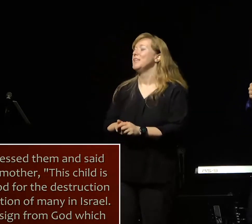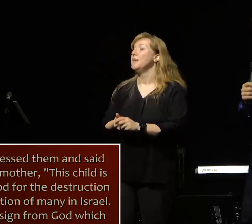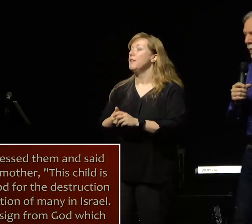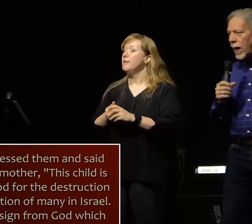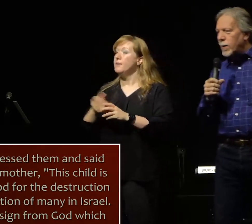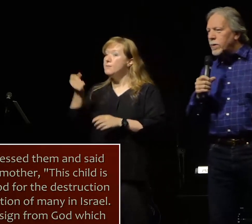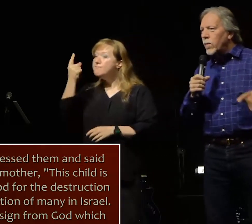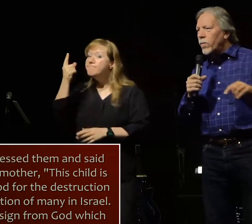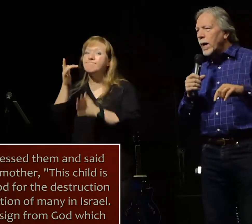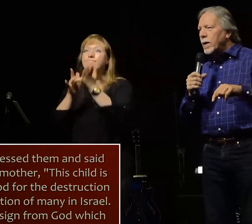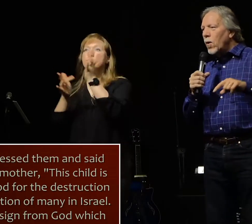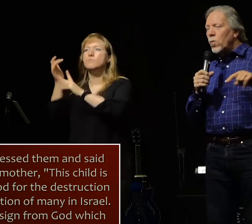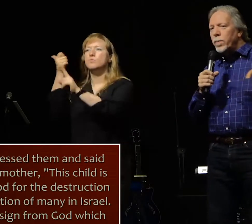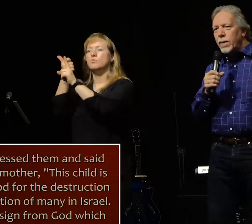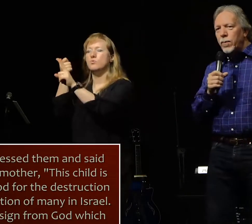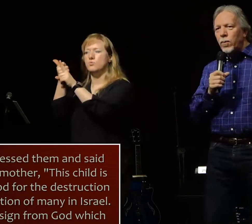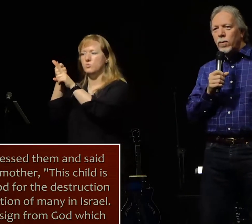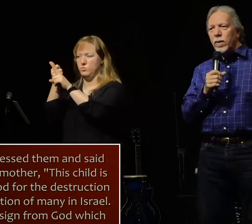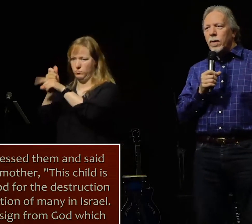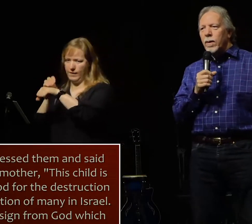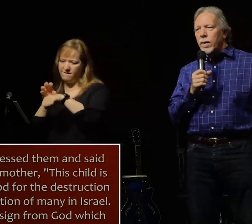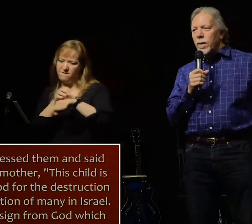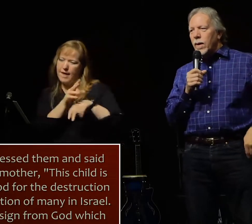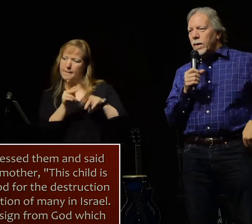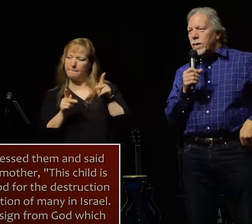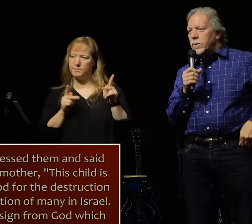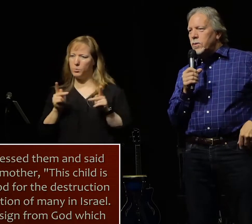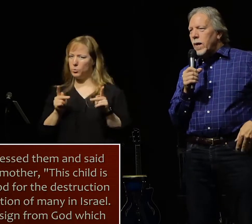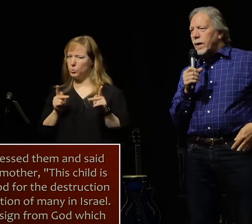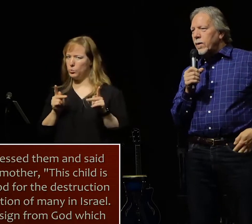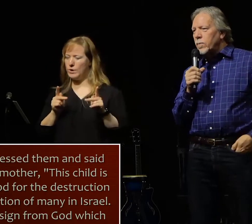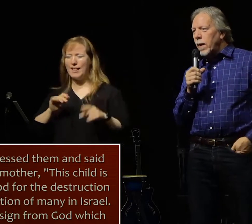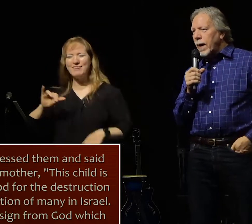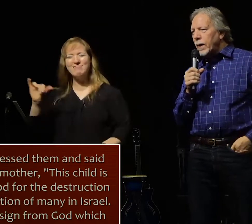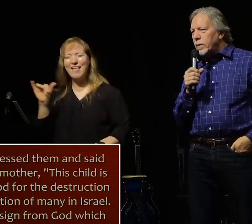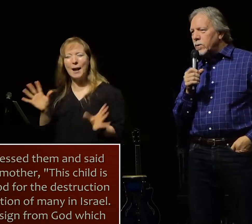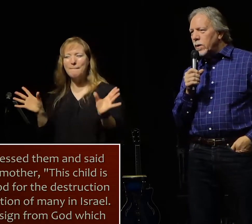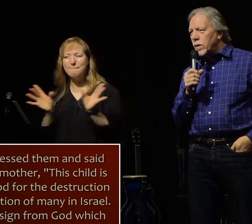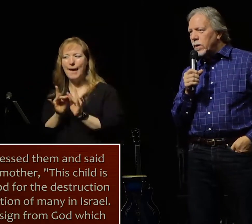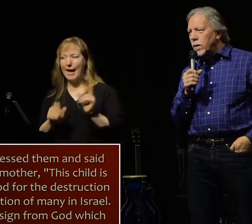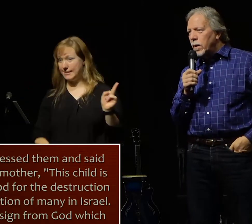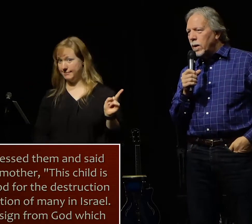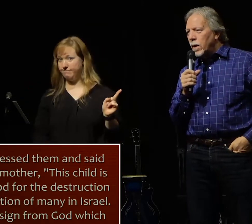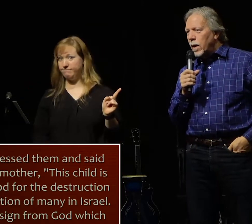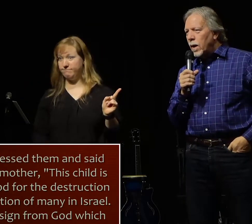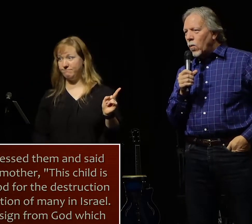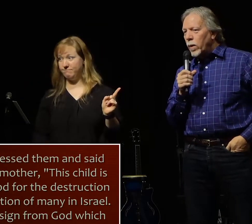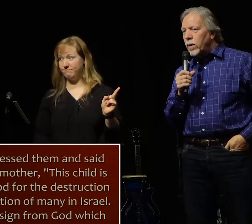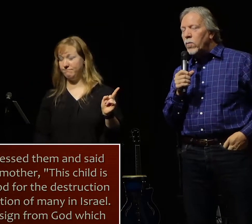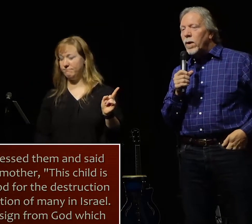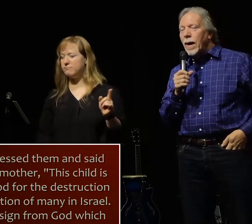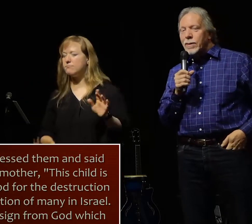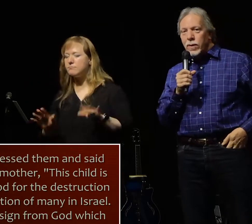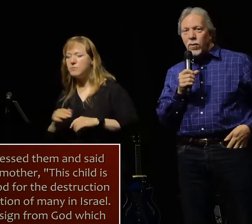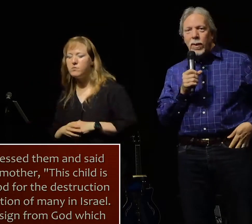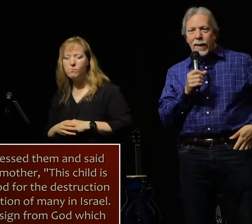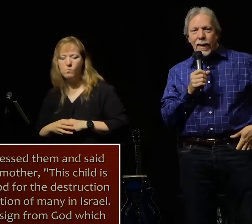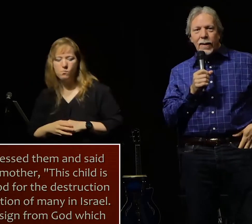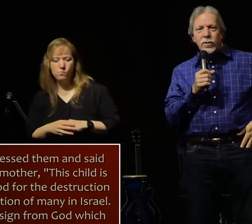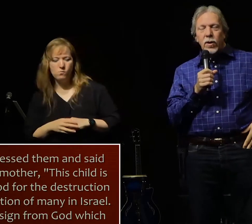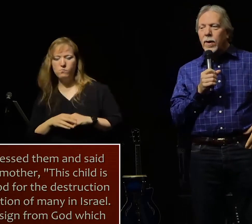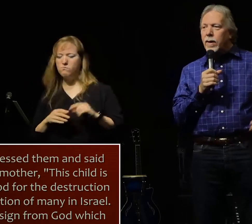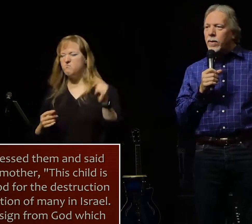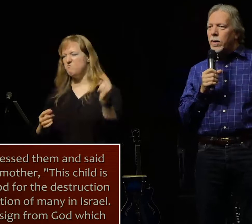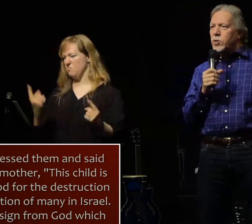Jesus has the effect on people just like those magnets. When you realize who he